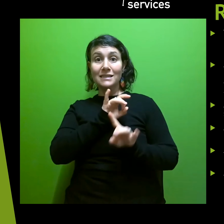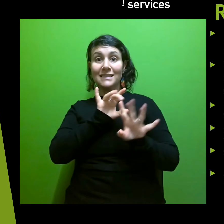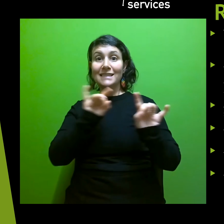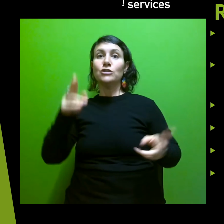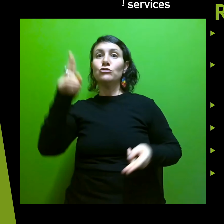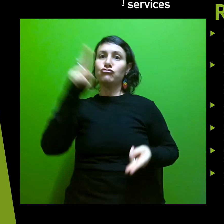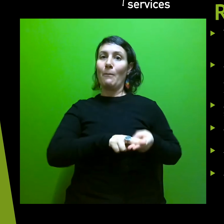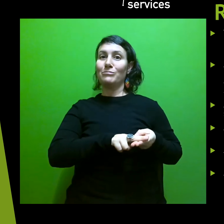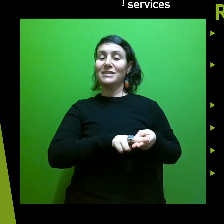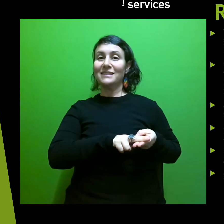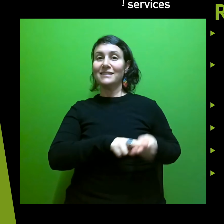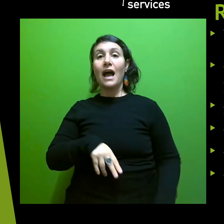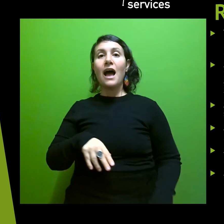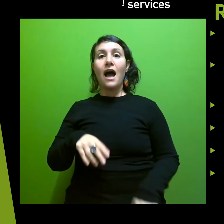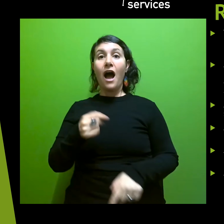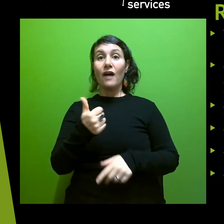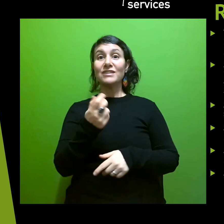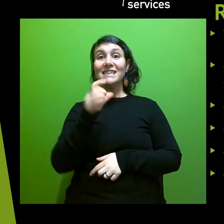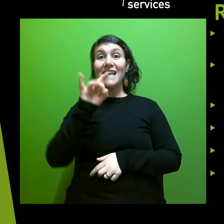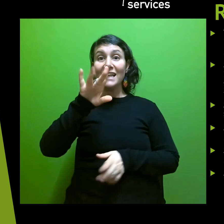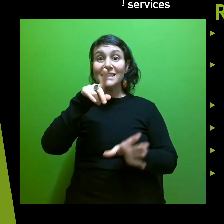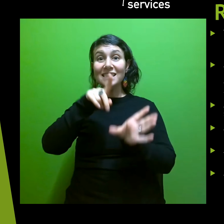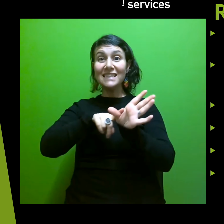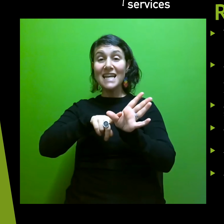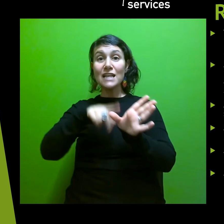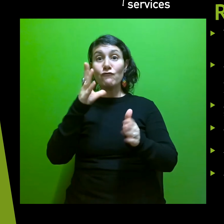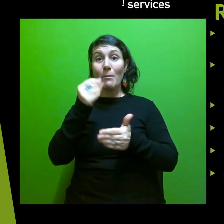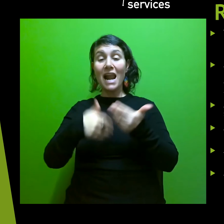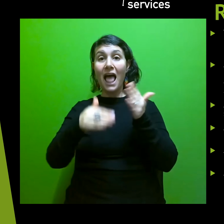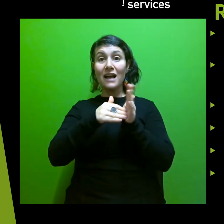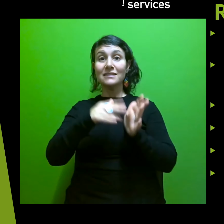after 10 years, your risk of lung cancer is halved.